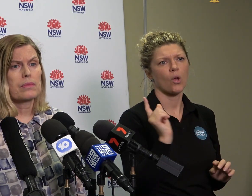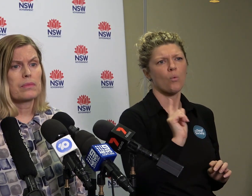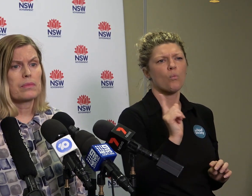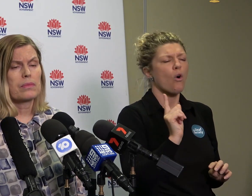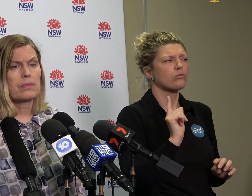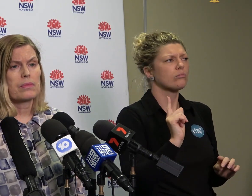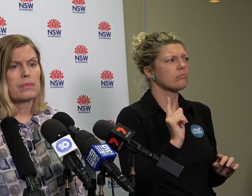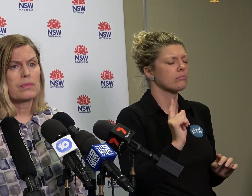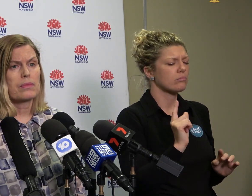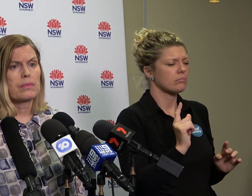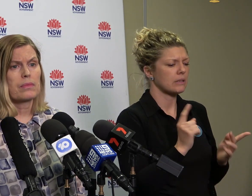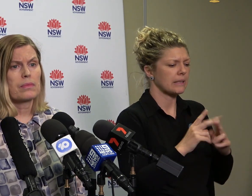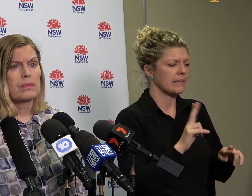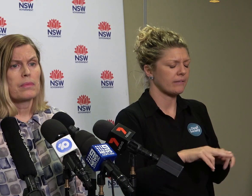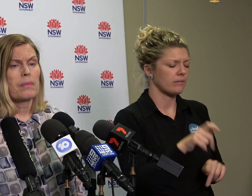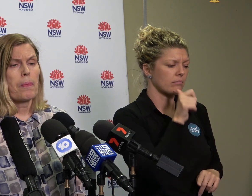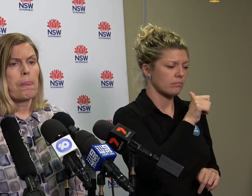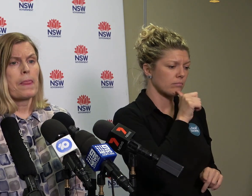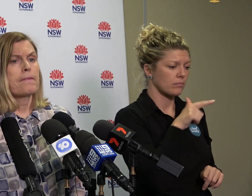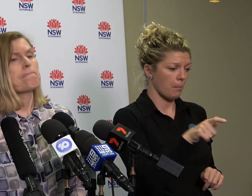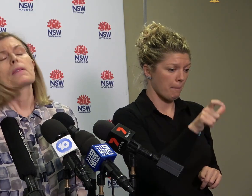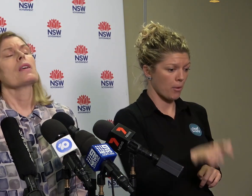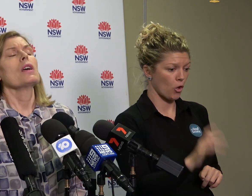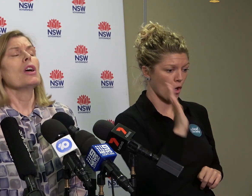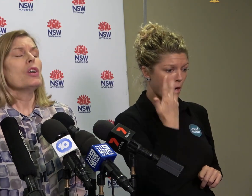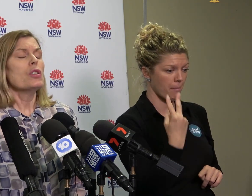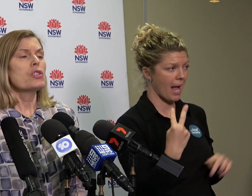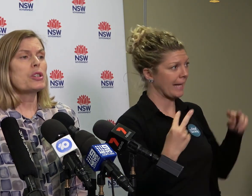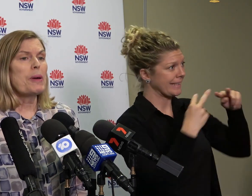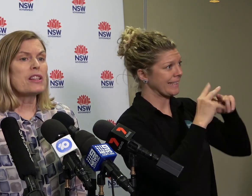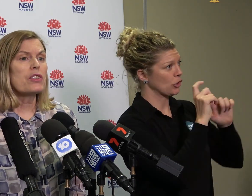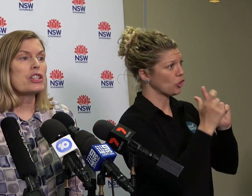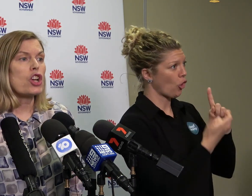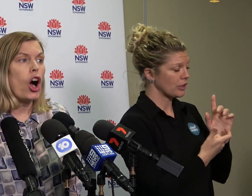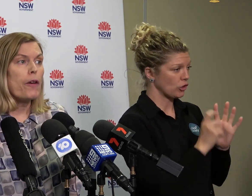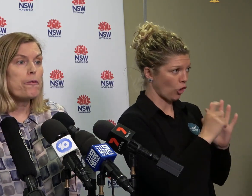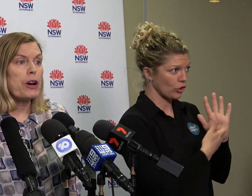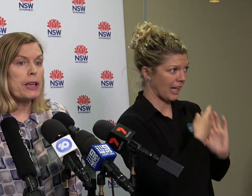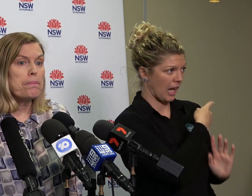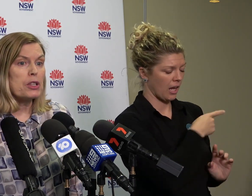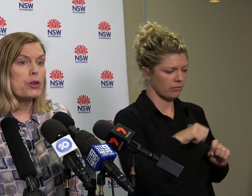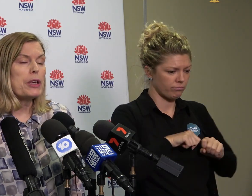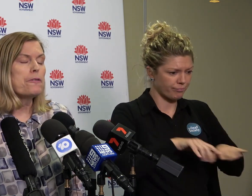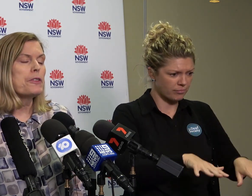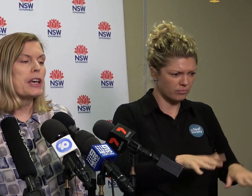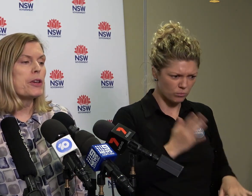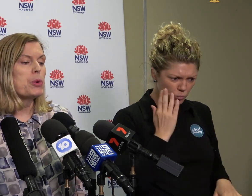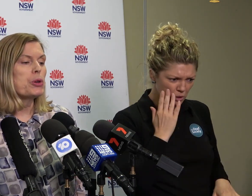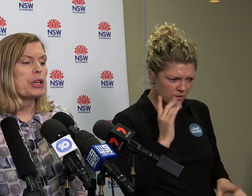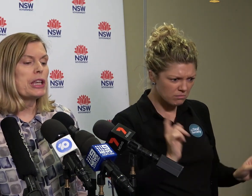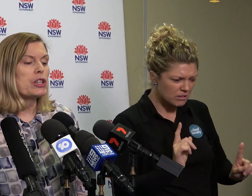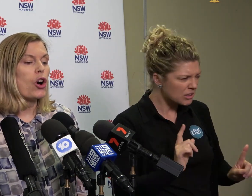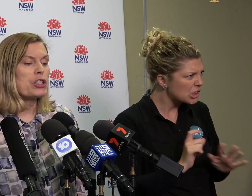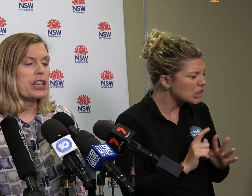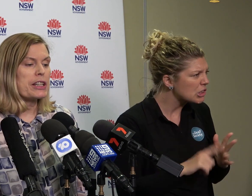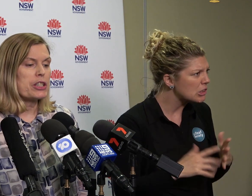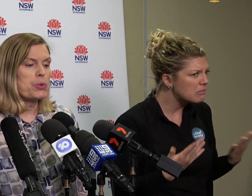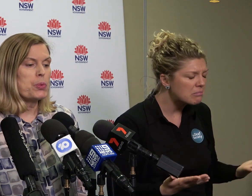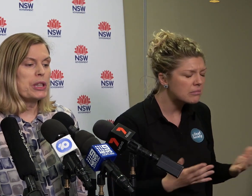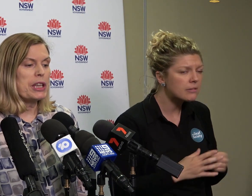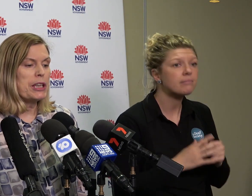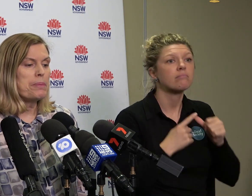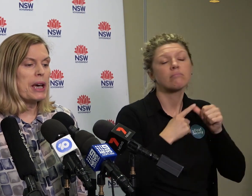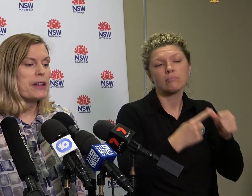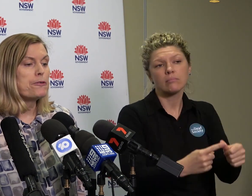If they haven't got symptoms at this stage, what are you telling them? So it depends on the time frame. So if they were in